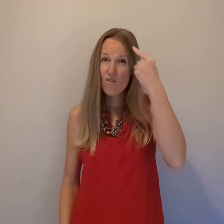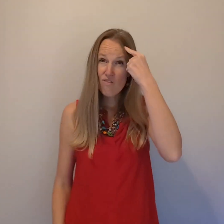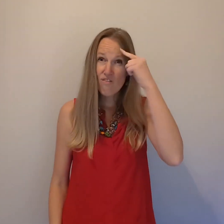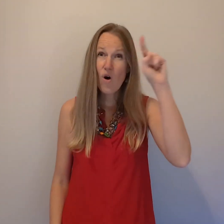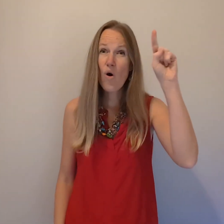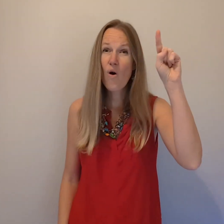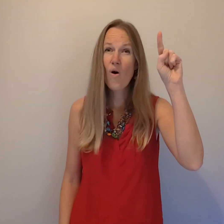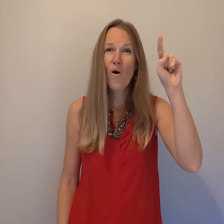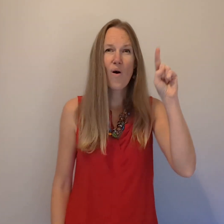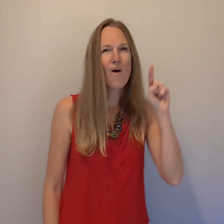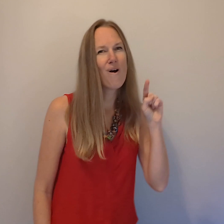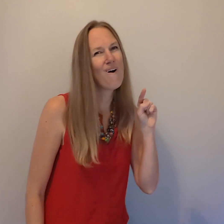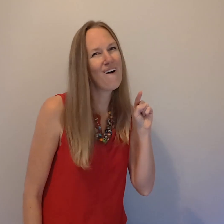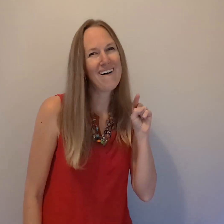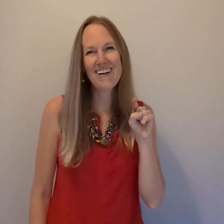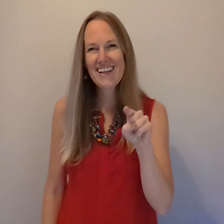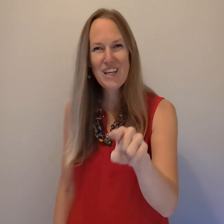born for you.